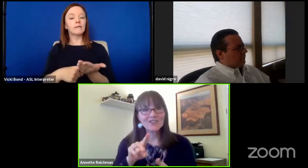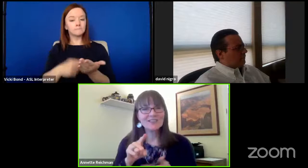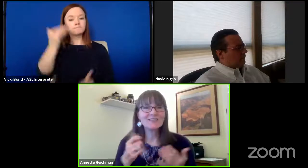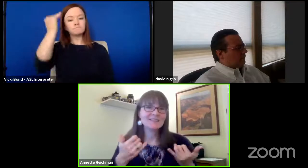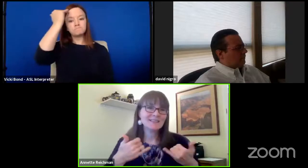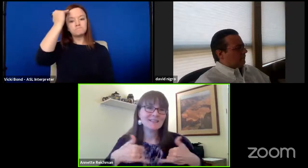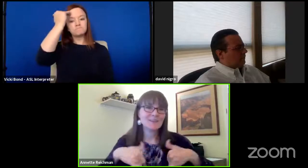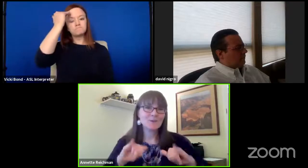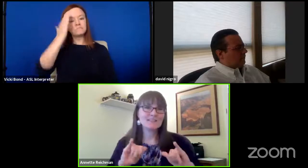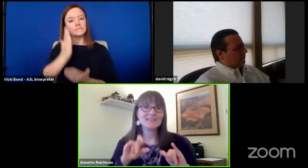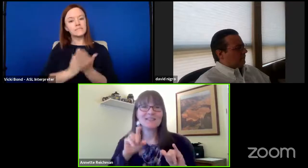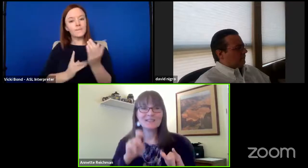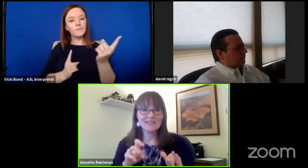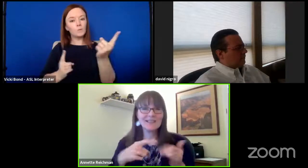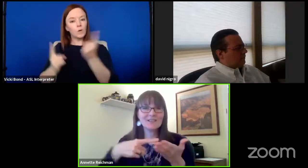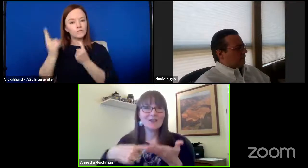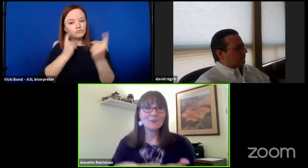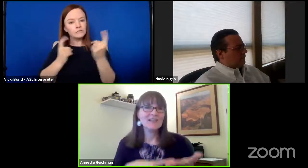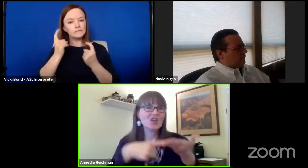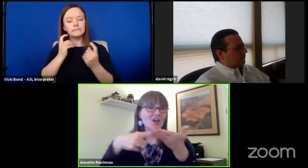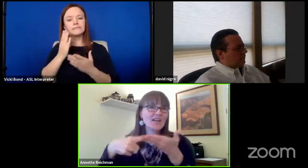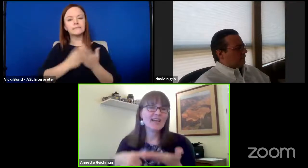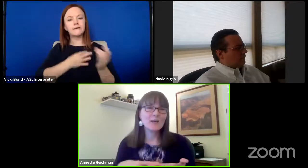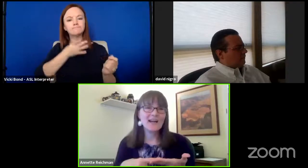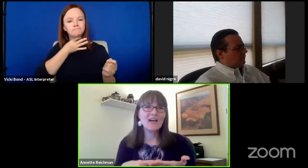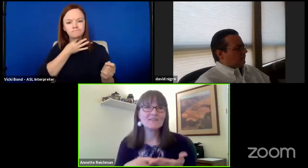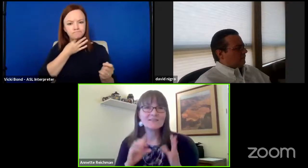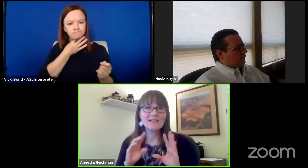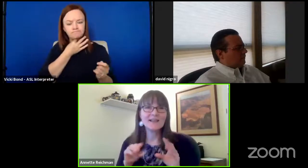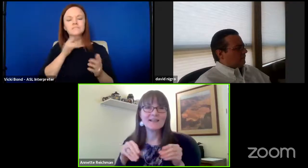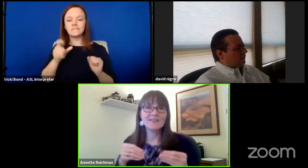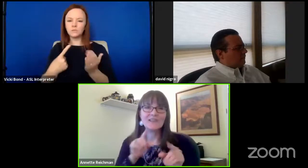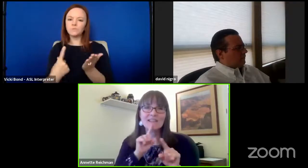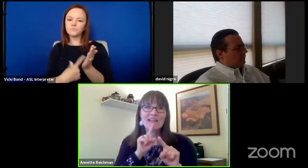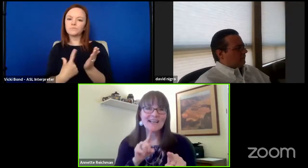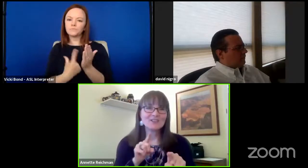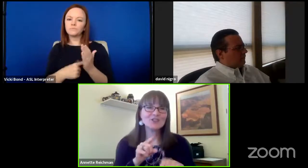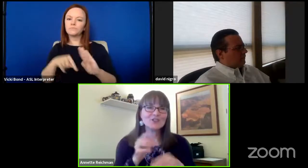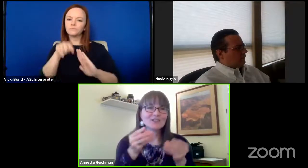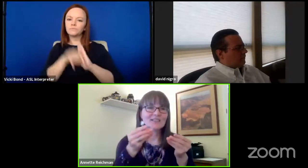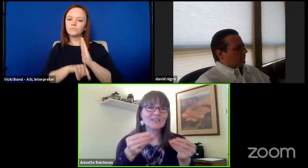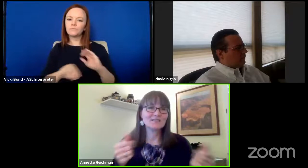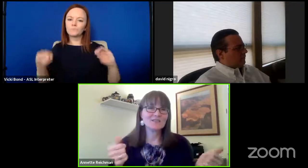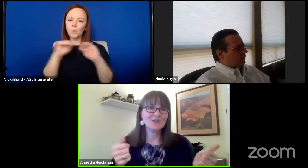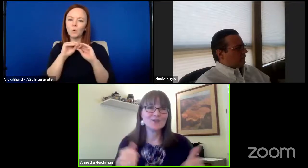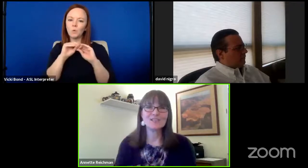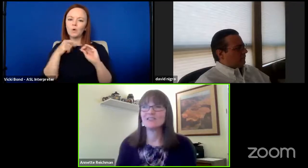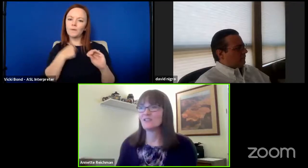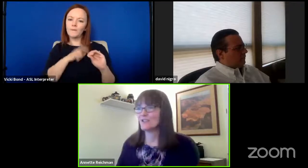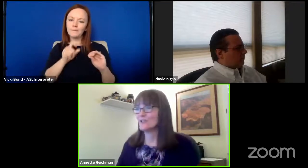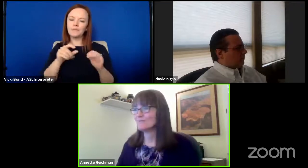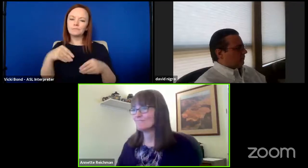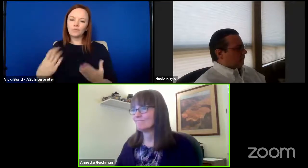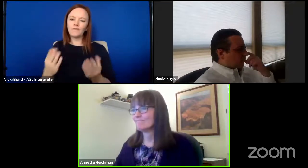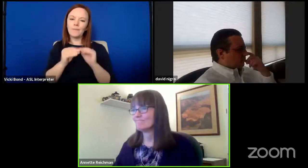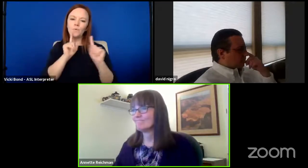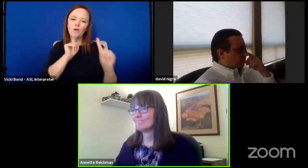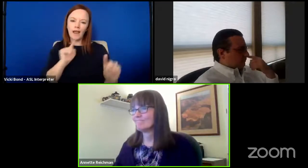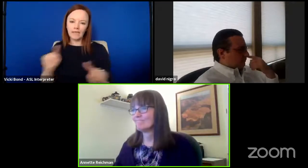some questions that we still need to be talking about and giving answers and solutions